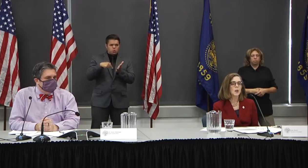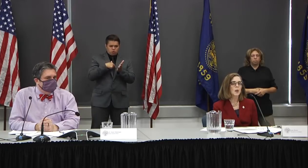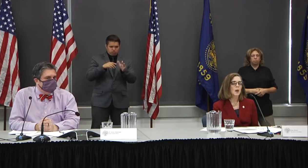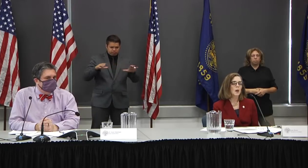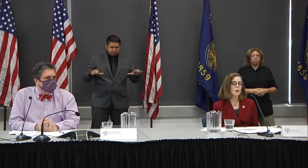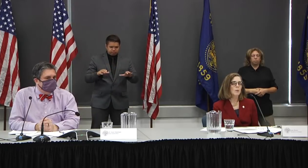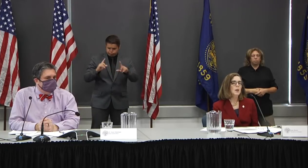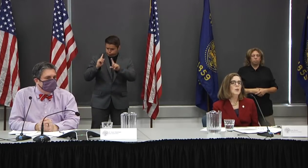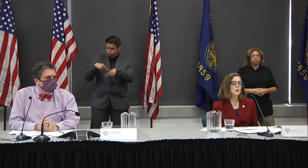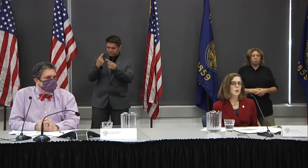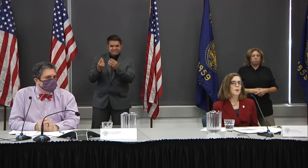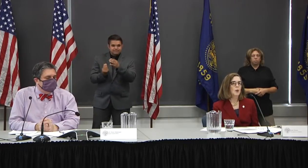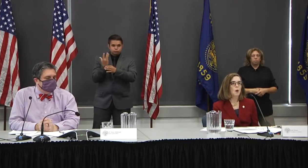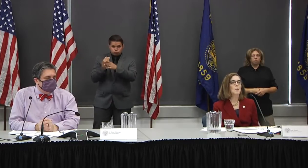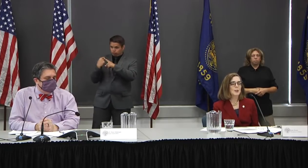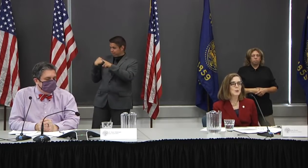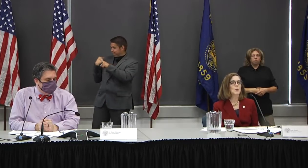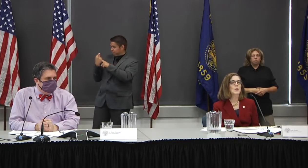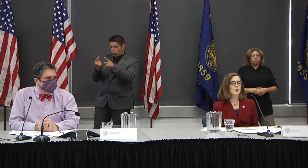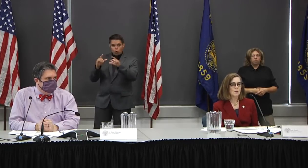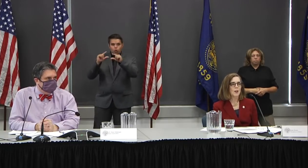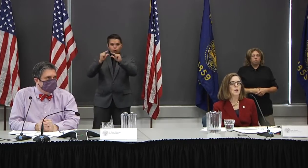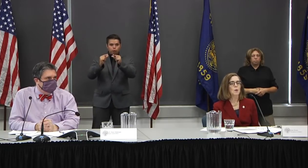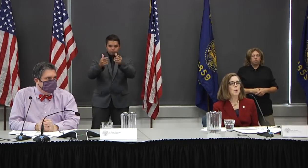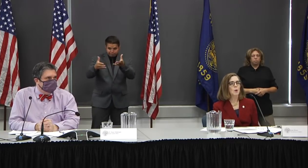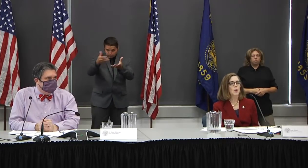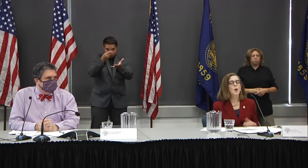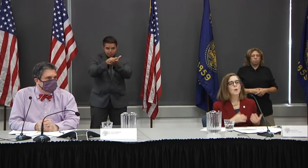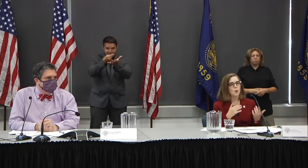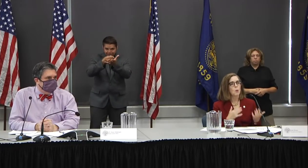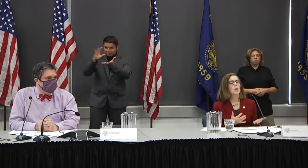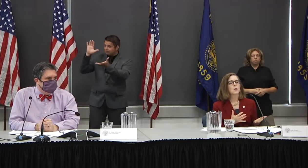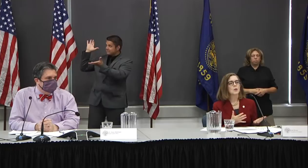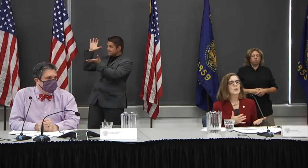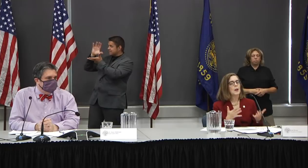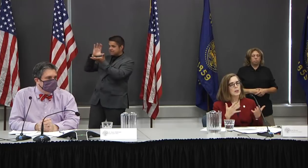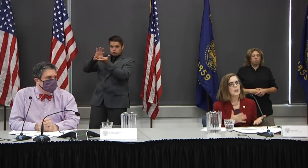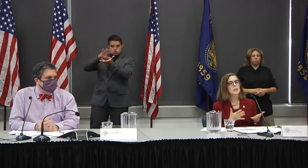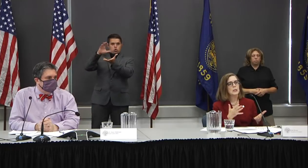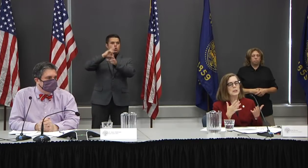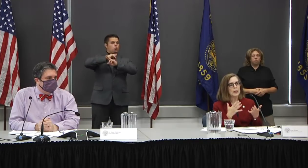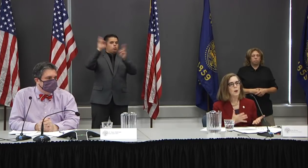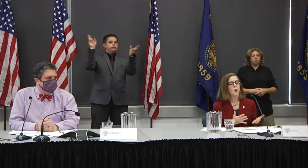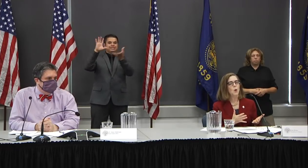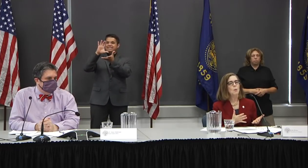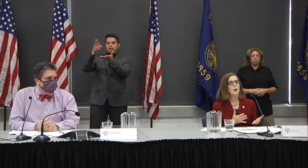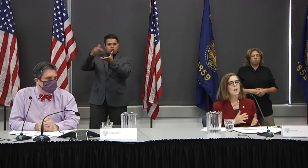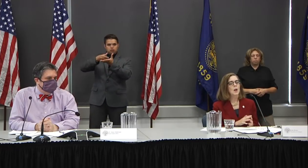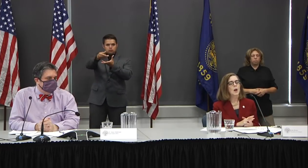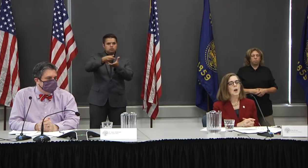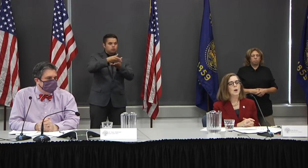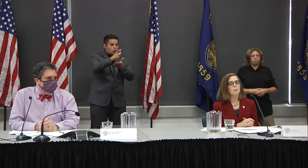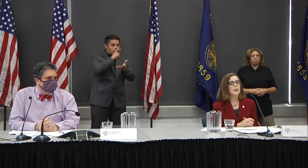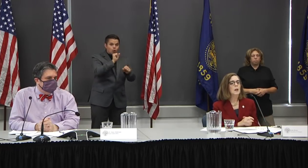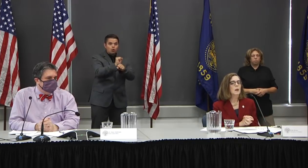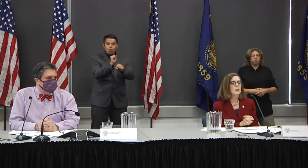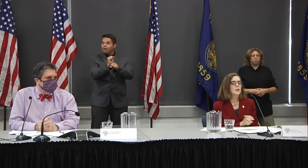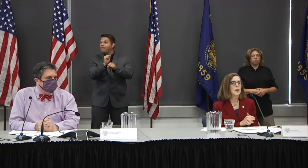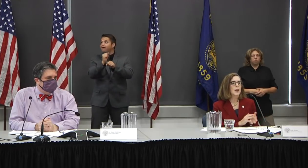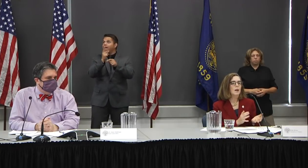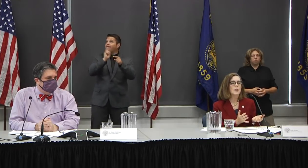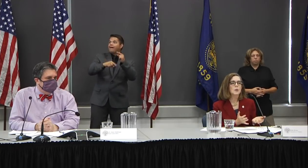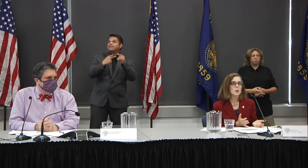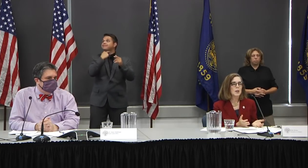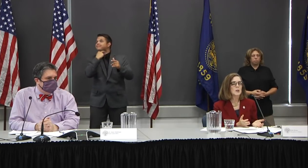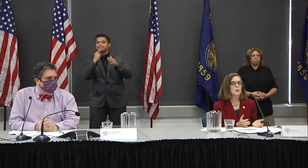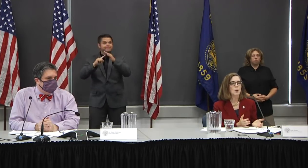stakeholders so that there are resources available for workers that need to stay home because